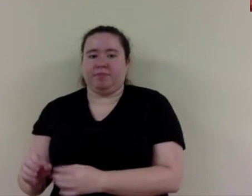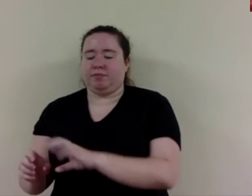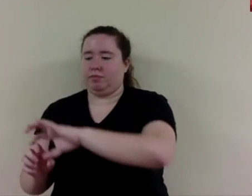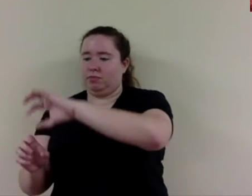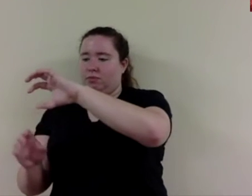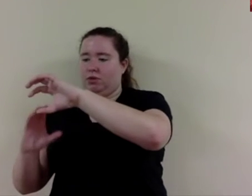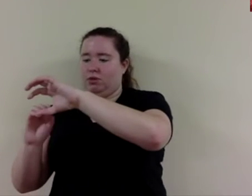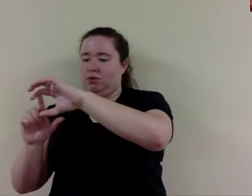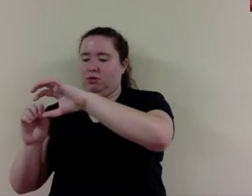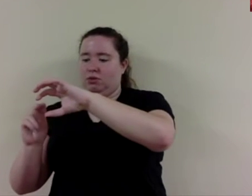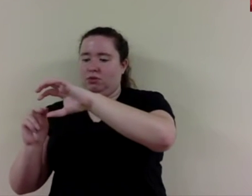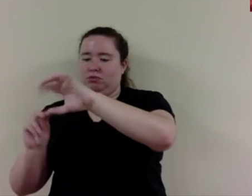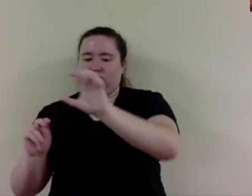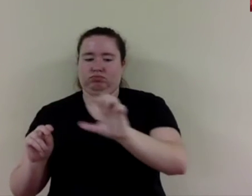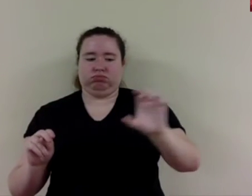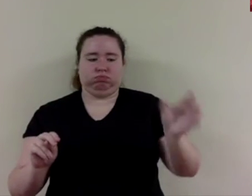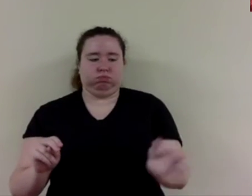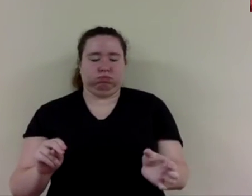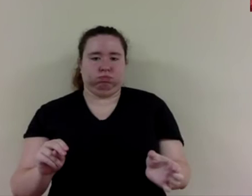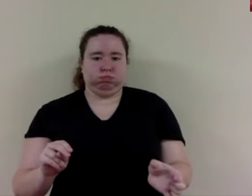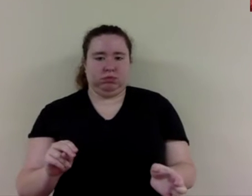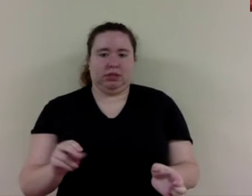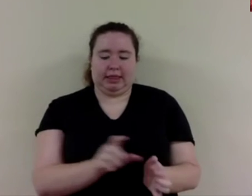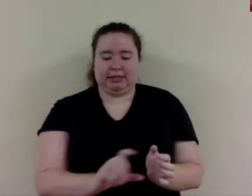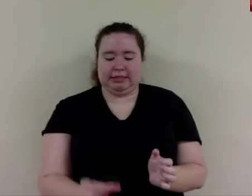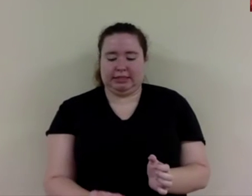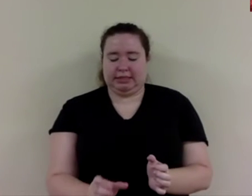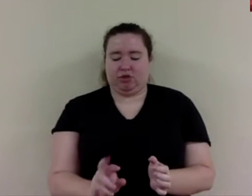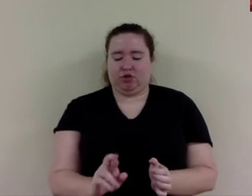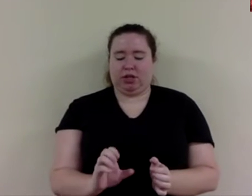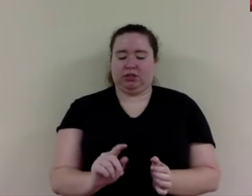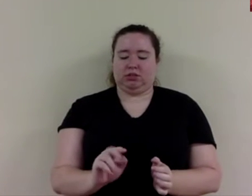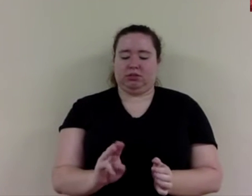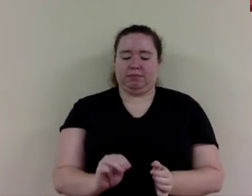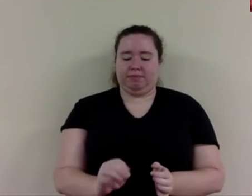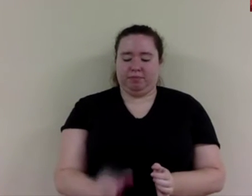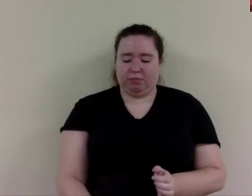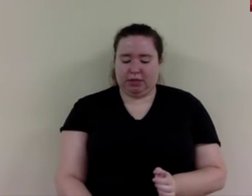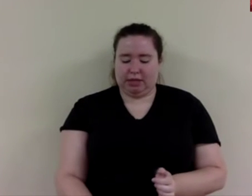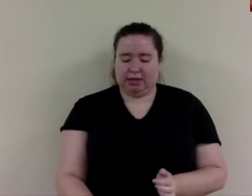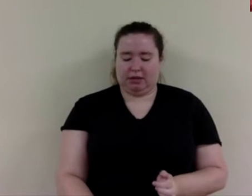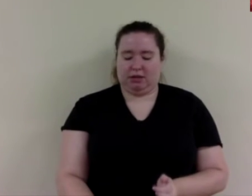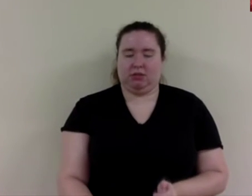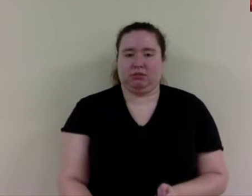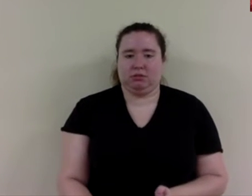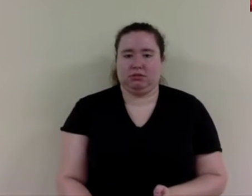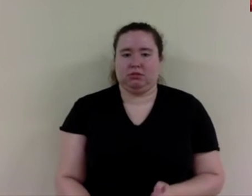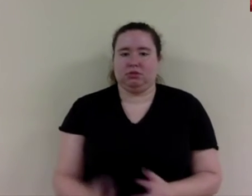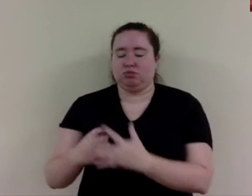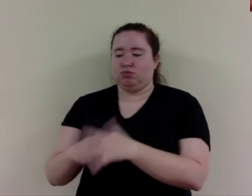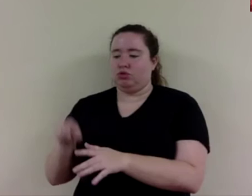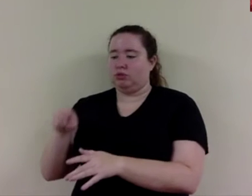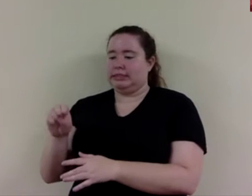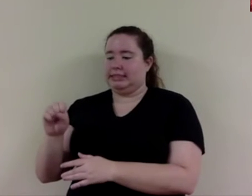the colon, and the rectum and the anus down at the distal end. What we're going to do now is start in the cecum and trace feces, or